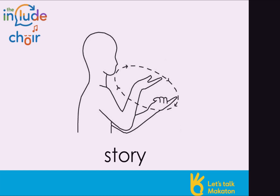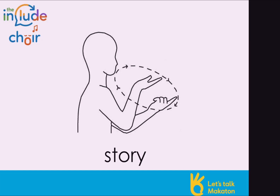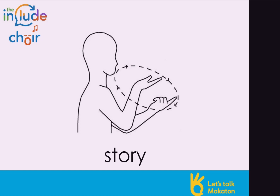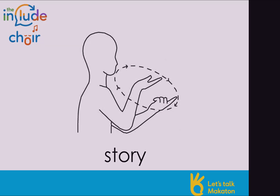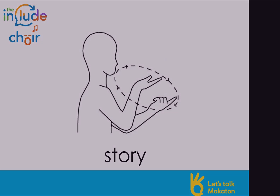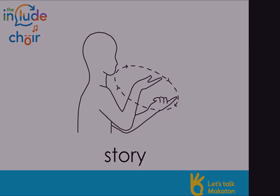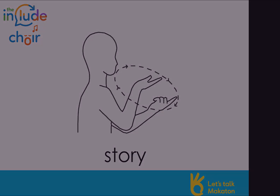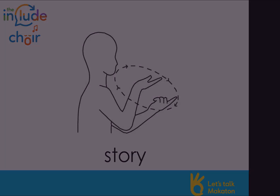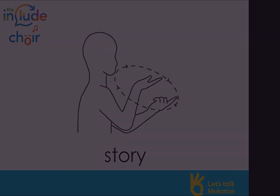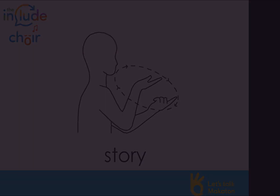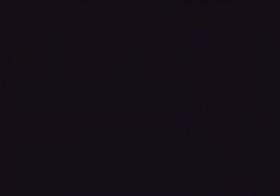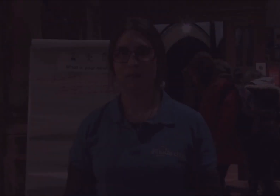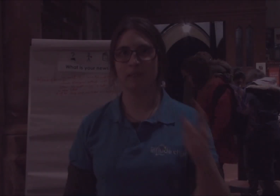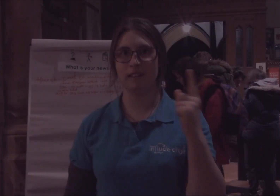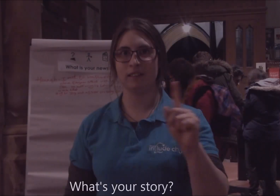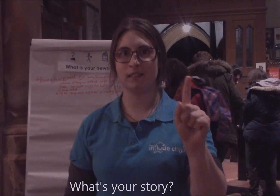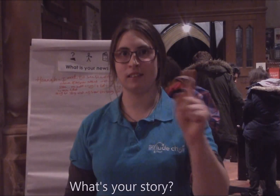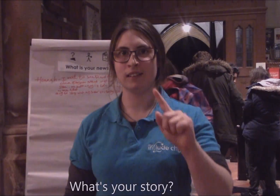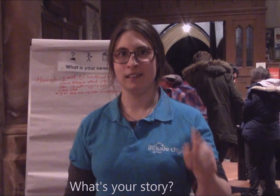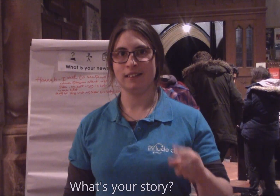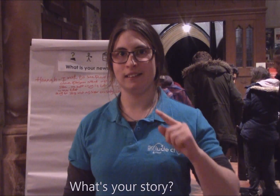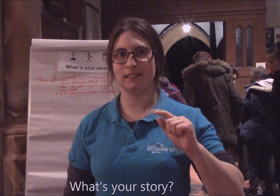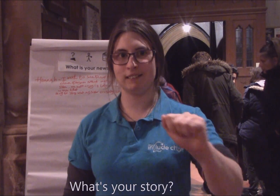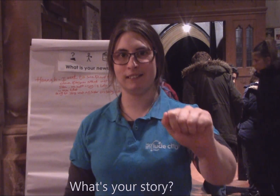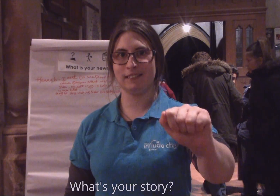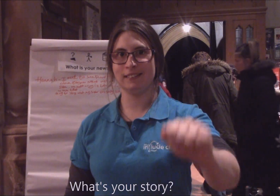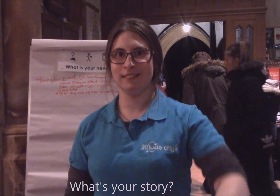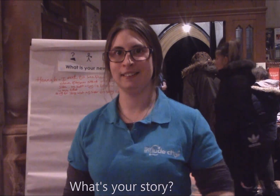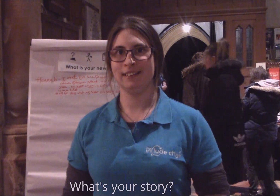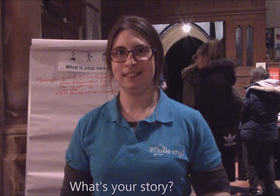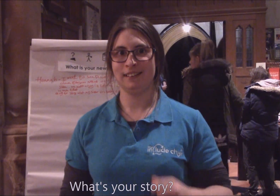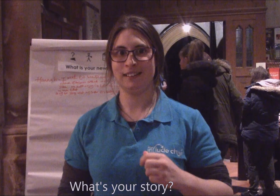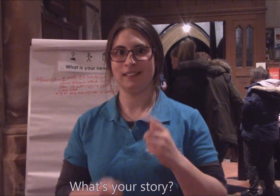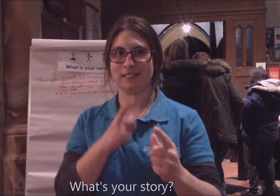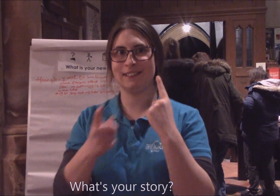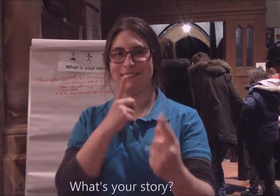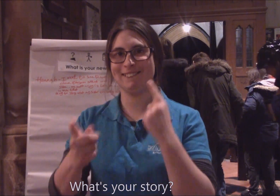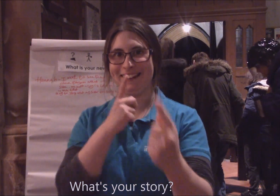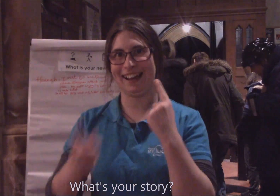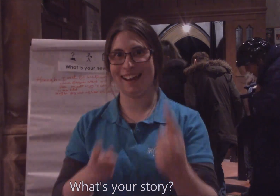Story. What's your story?